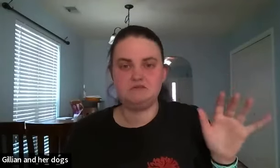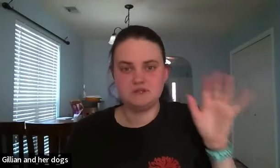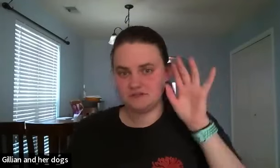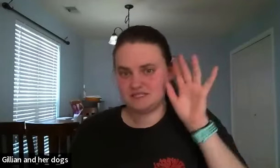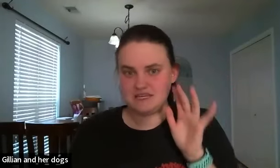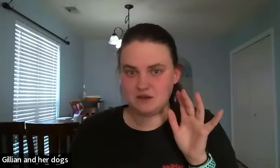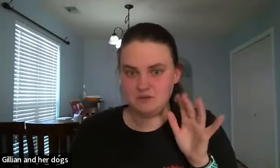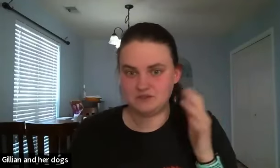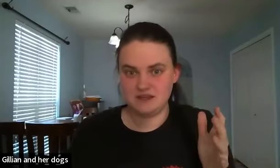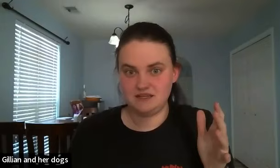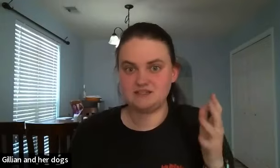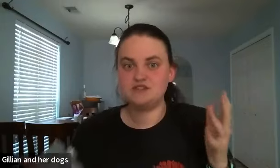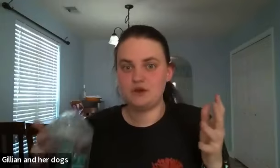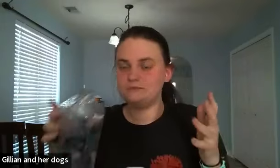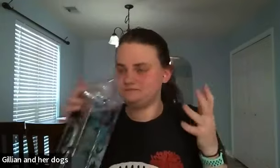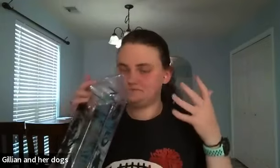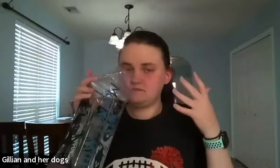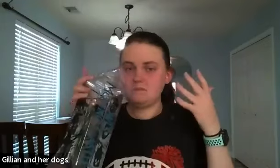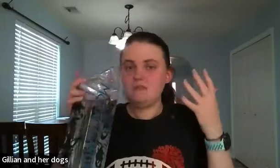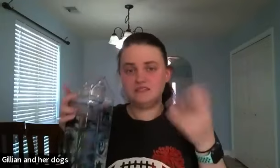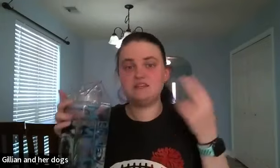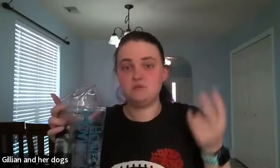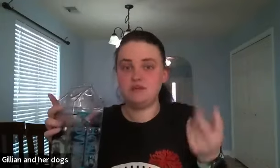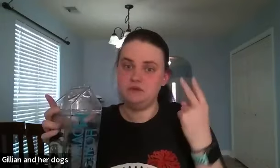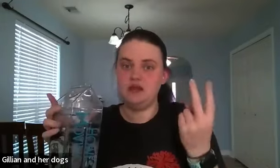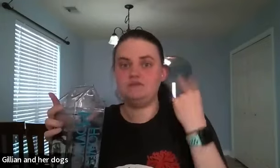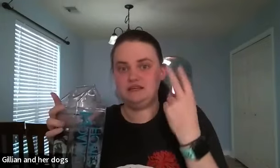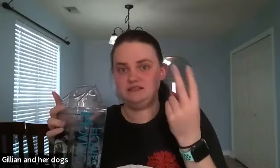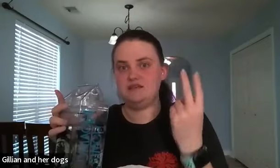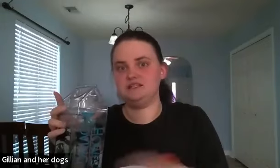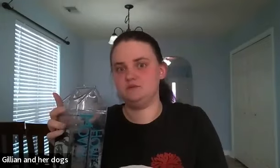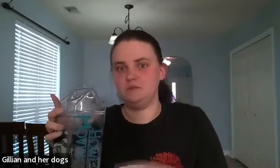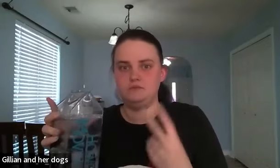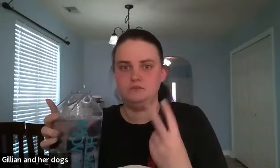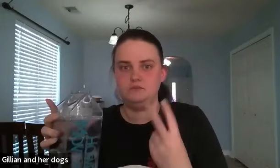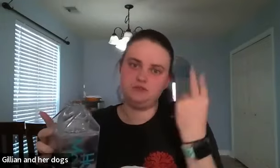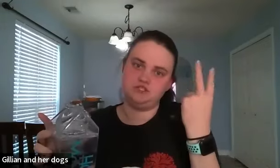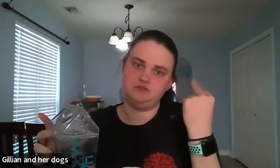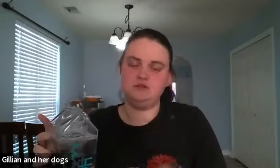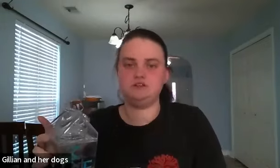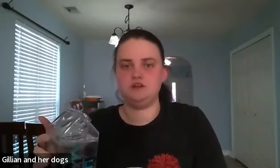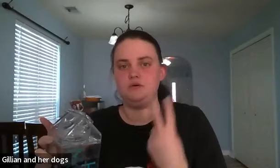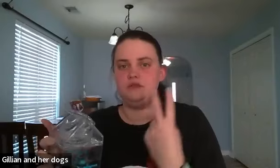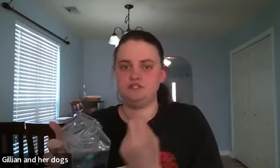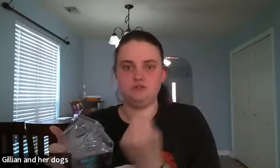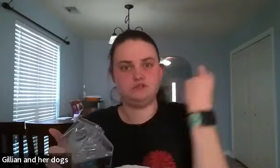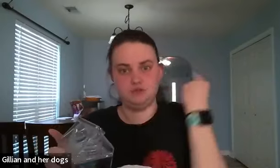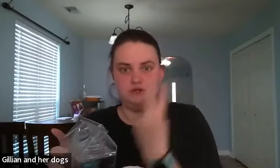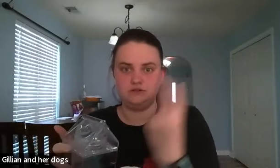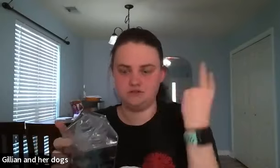from different states, how people sign it. So that's another one that could be kind of like a dialect as well. More people just do 2 years ago or they just do 2 years.